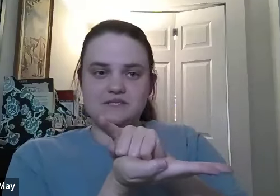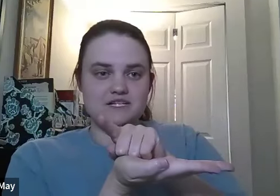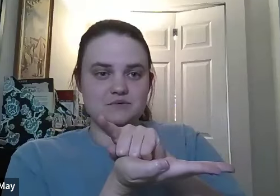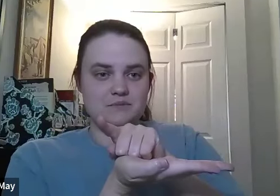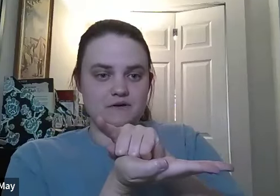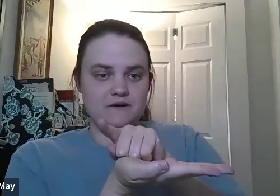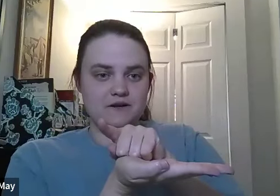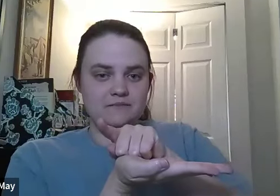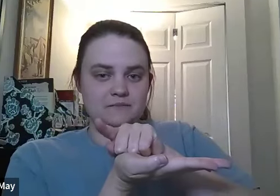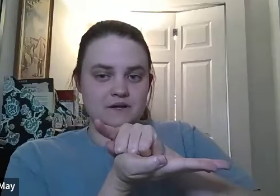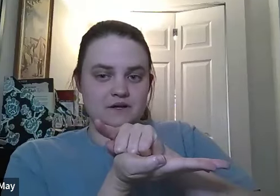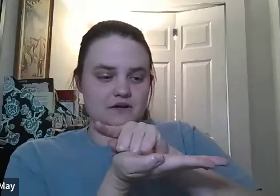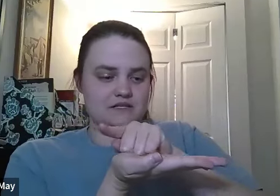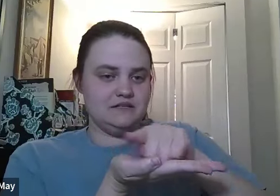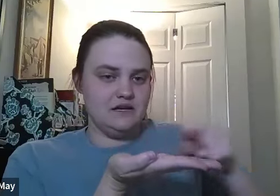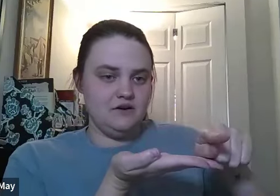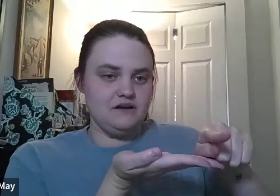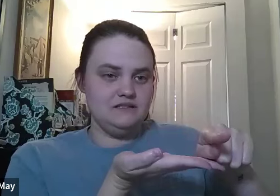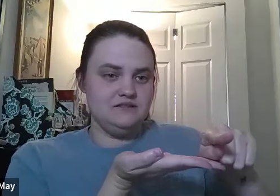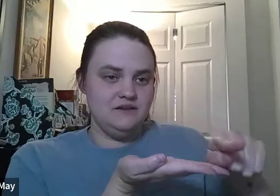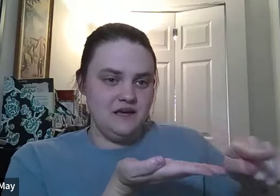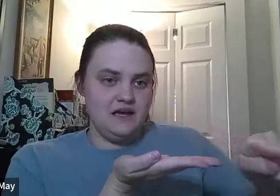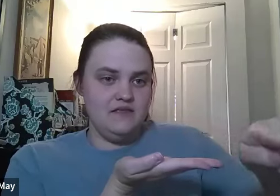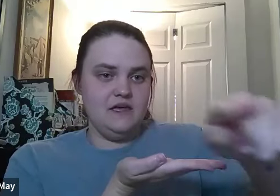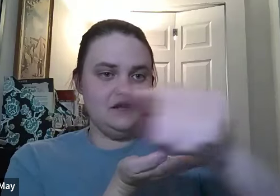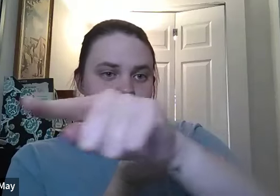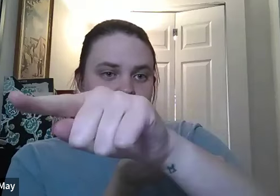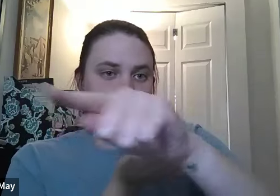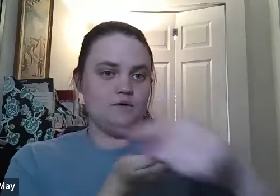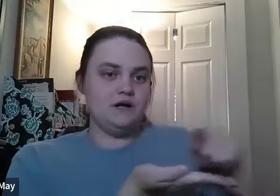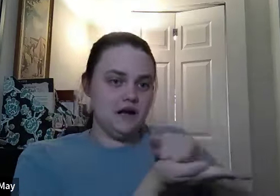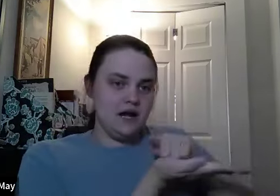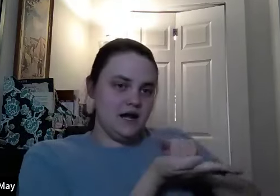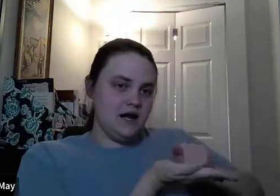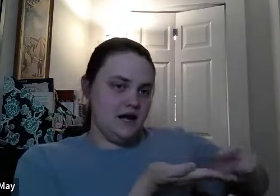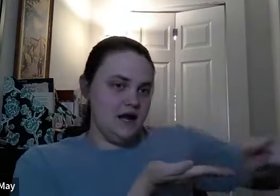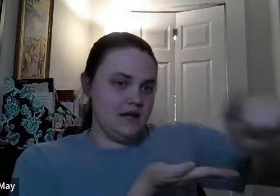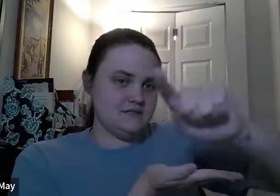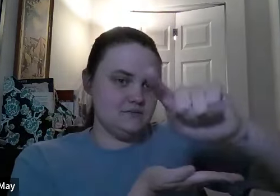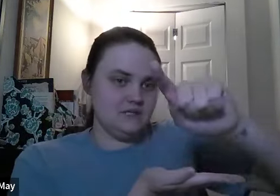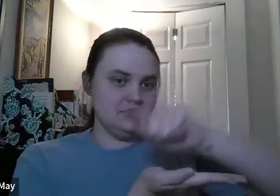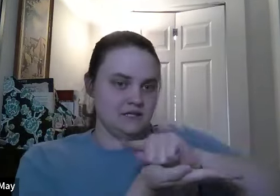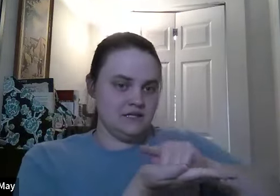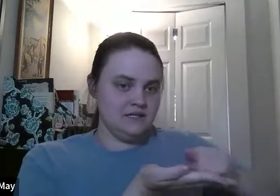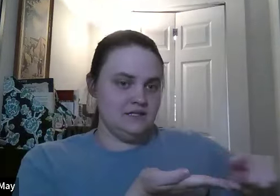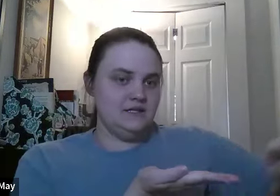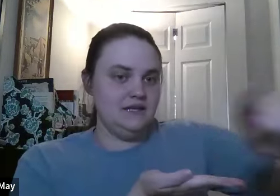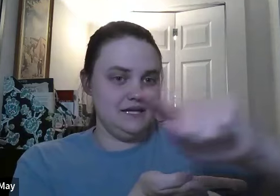position with the pointer finger. You're going to slide it across and then curve forward. Next week. Next